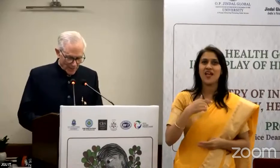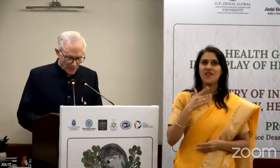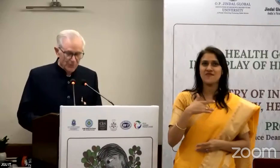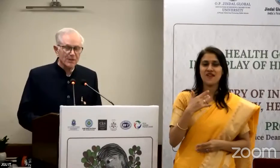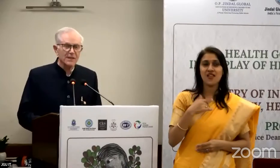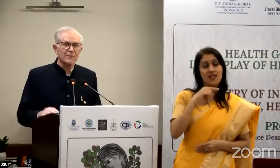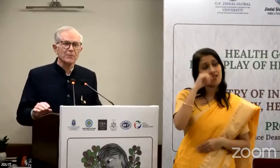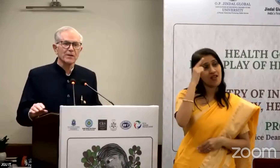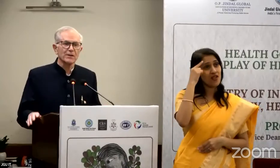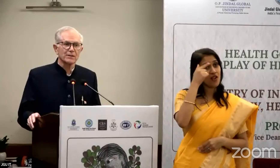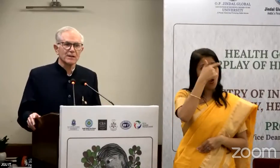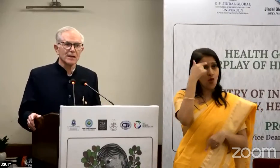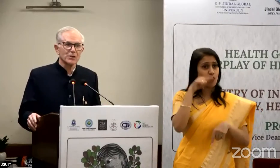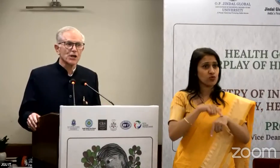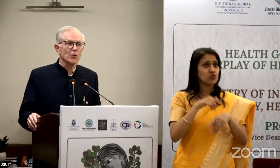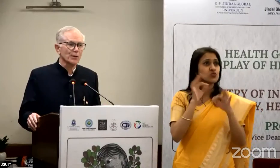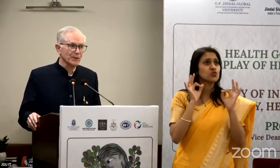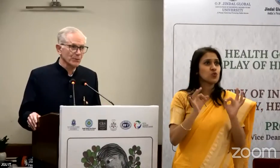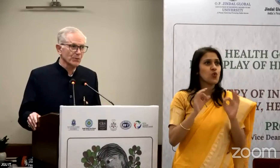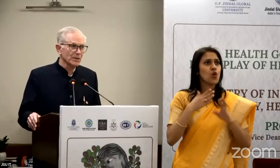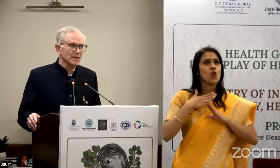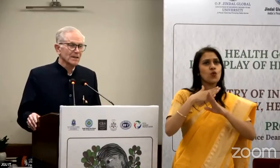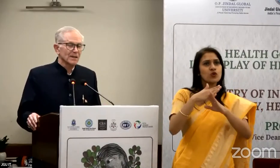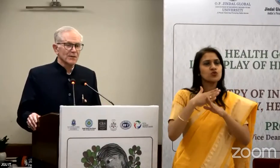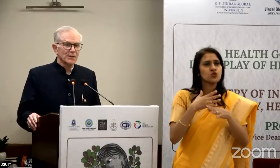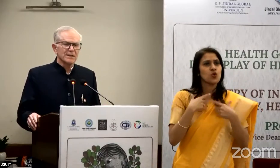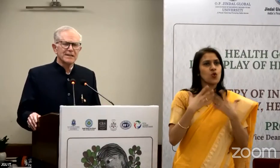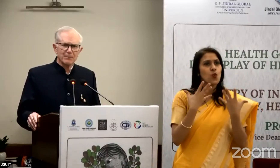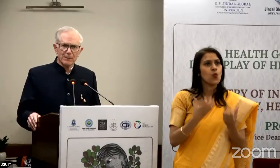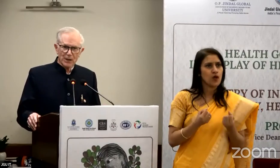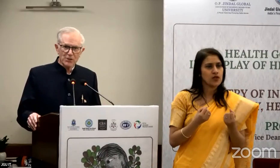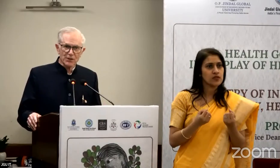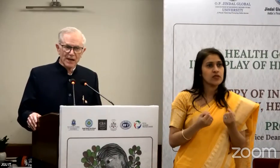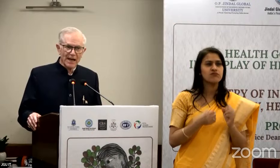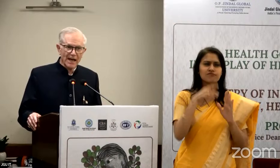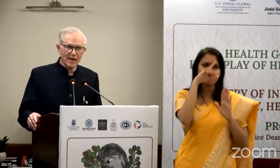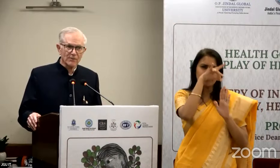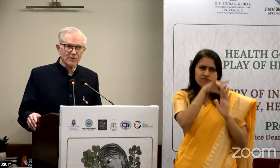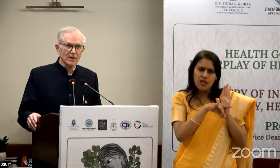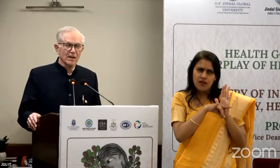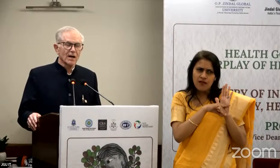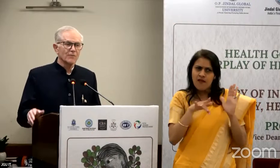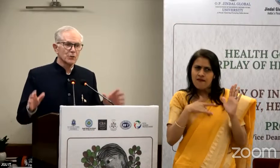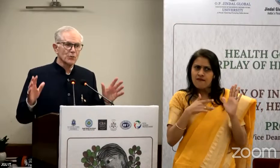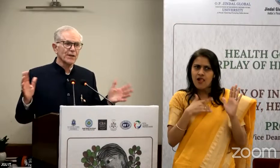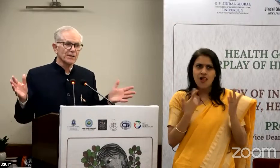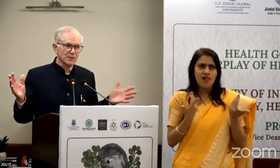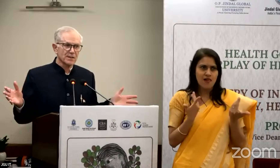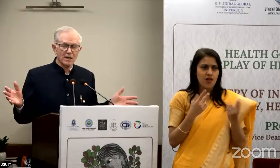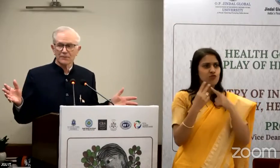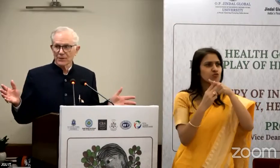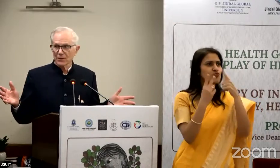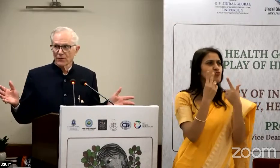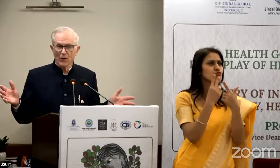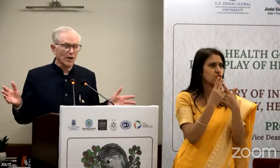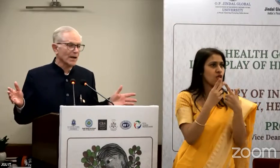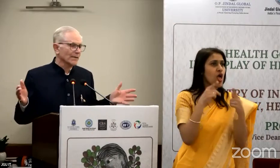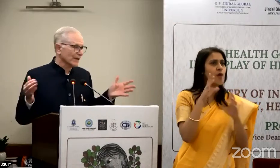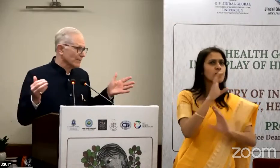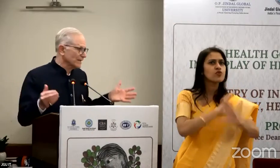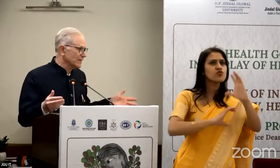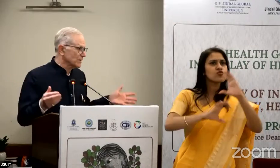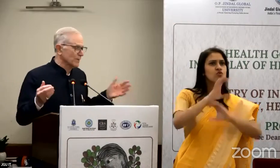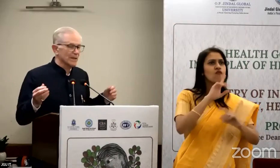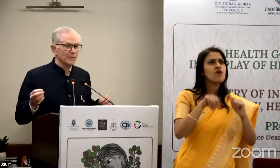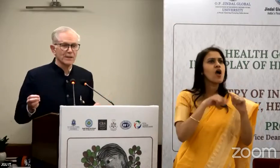great opportunity for me to share with you the deep impression that I have of two things at this conference so far and